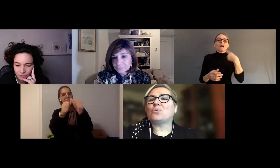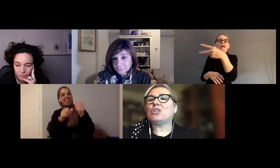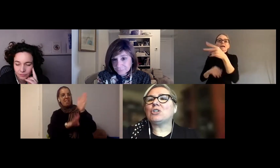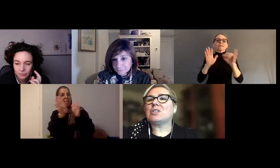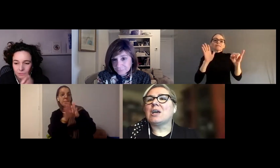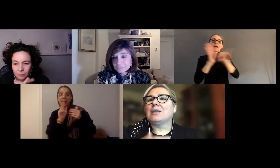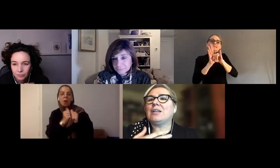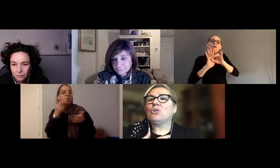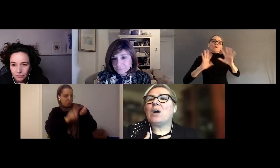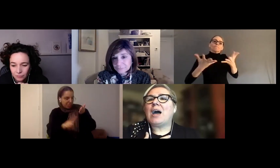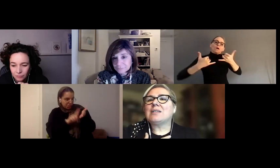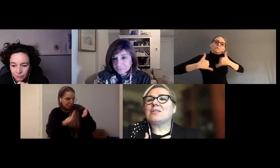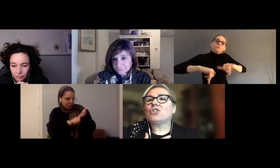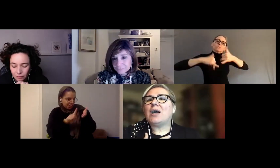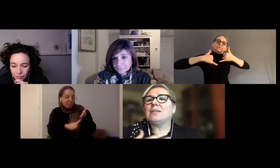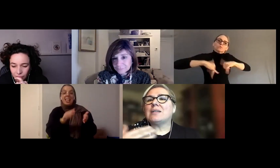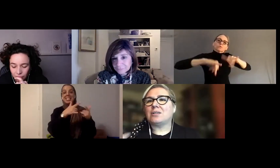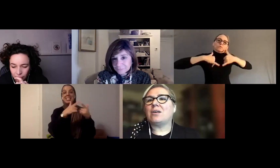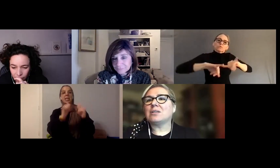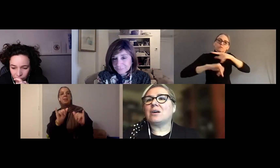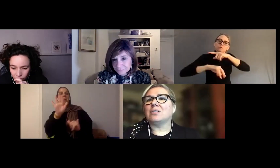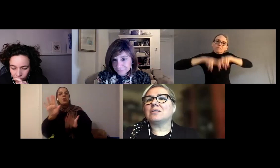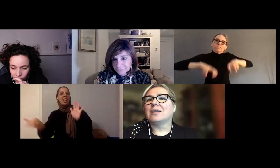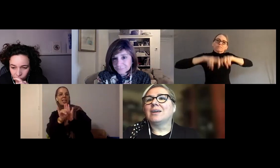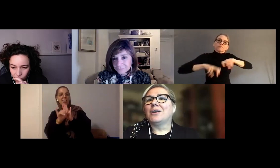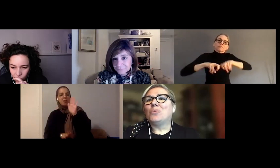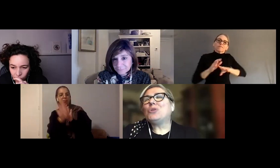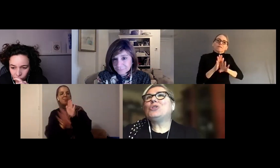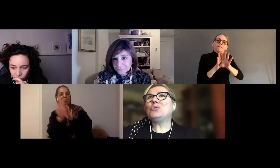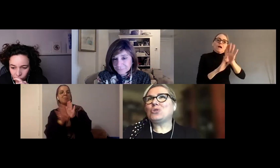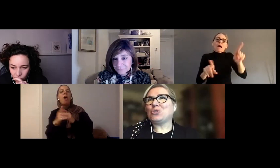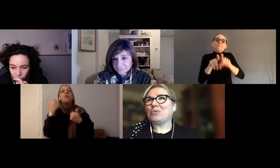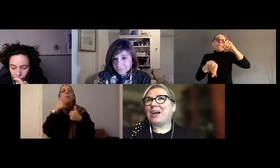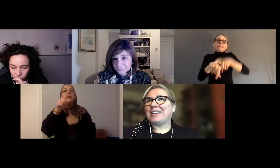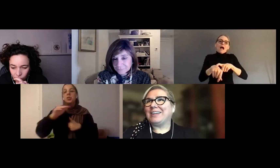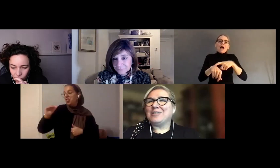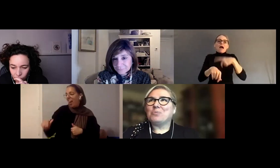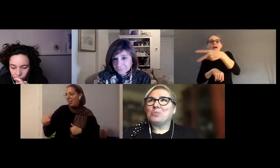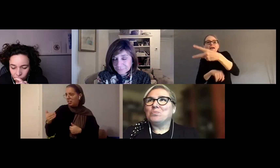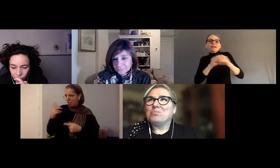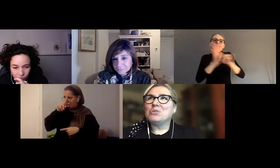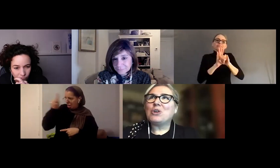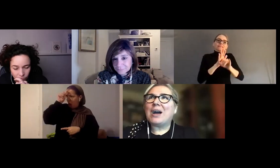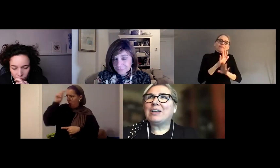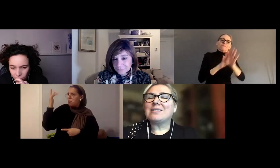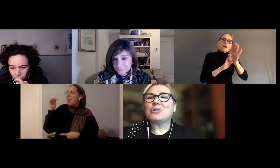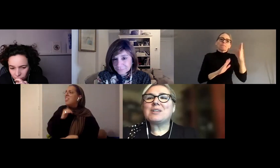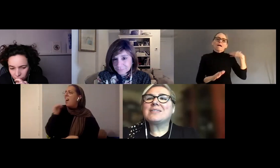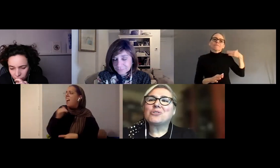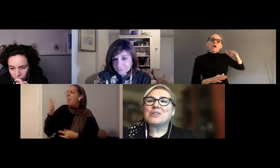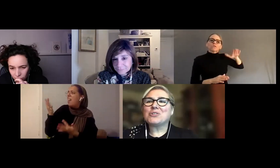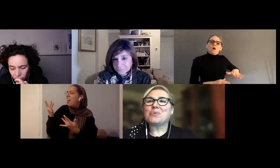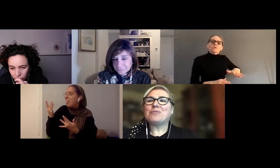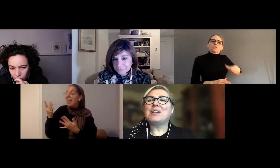these questions that you had as a child and as a young adult. Would you sort of like, do you have like